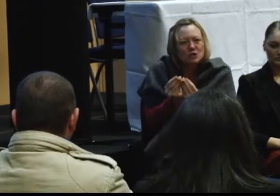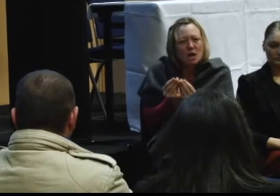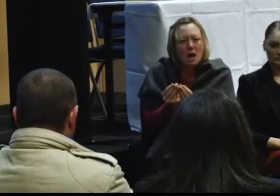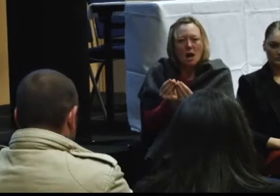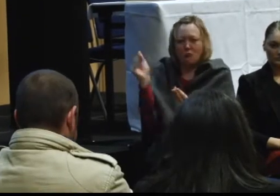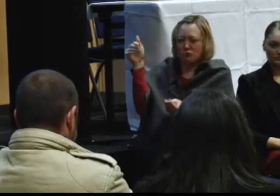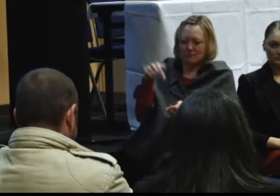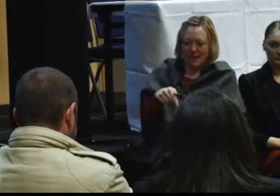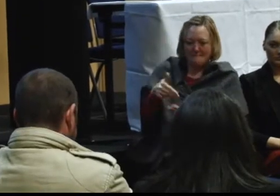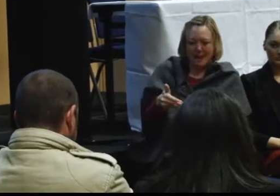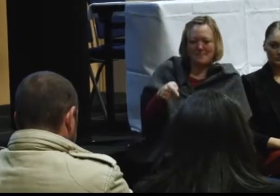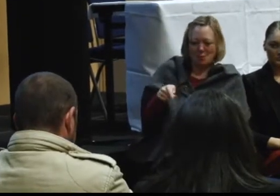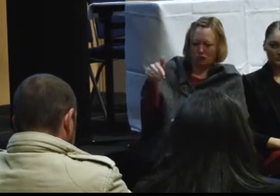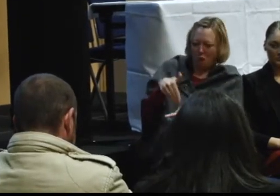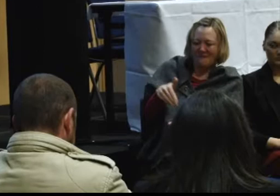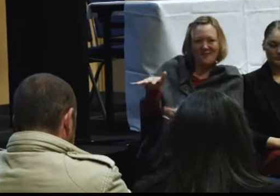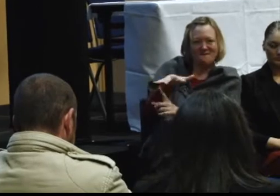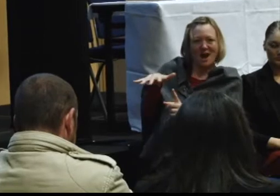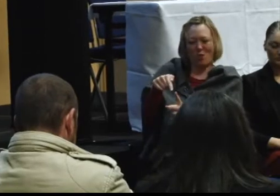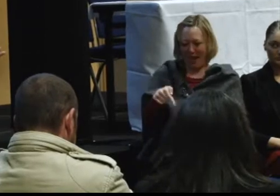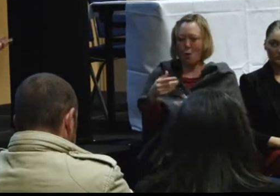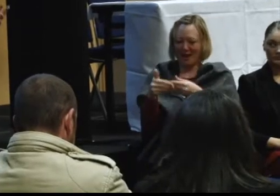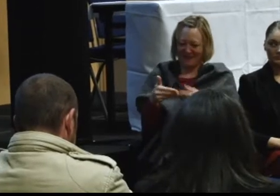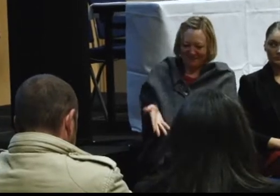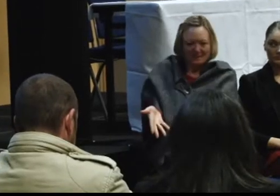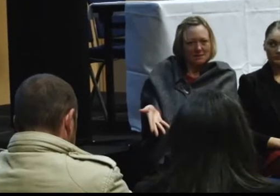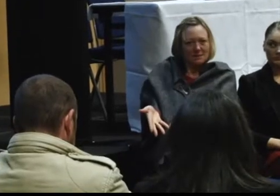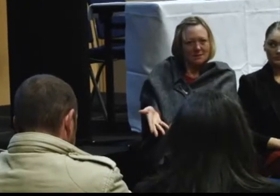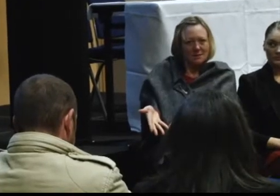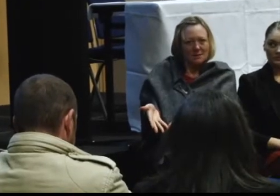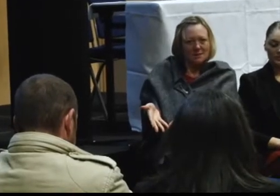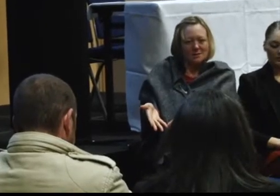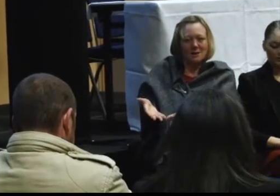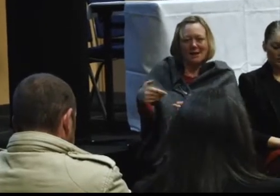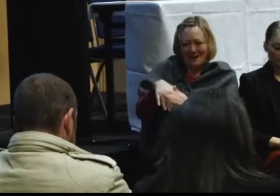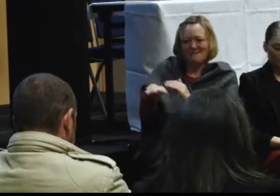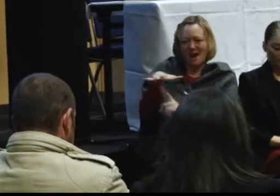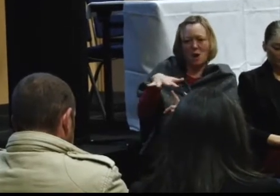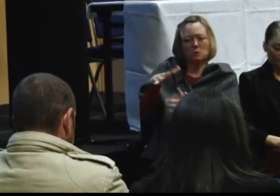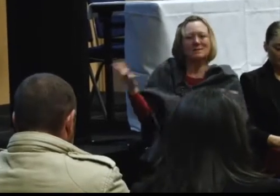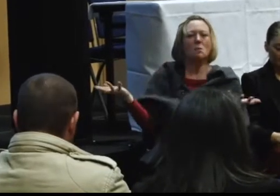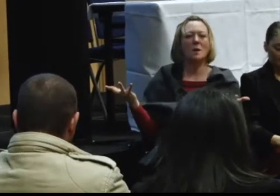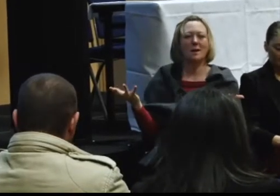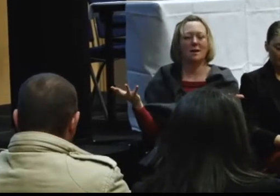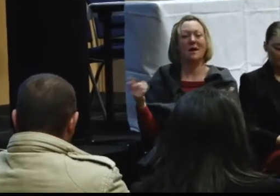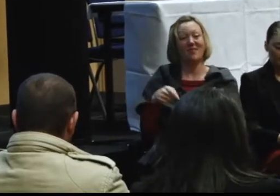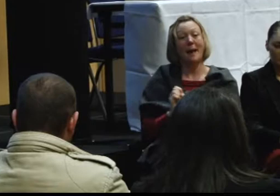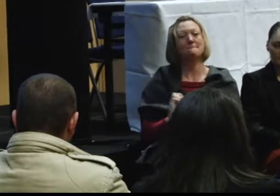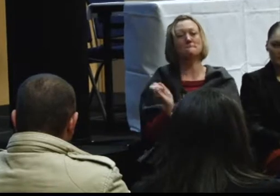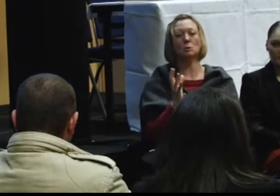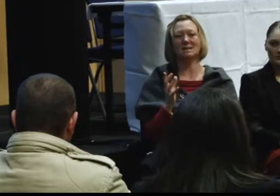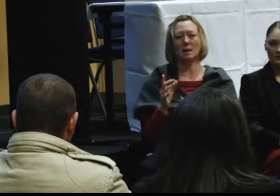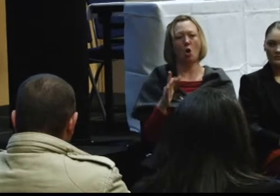somewhere. So even getting a sense of that was really, really important. And then inviting them to put it into an online forum, a bit like what Claire was saying, in a Google